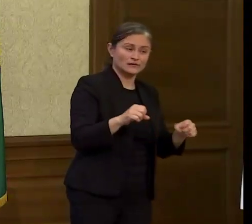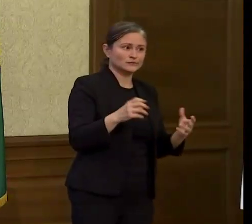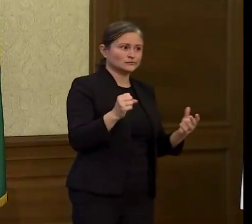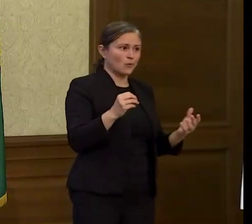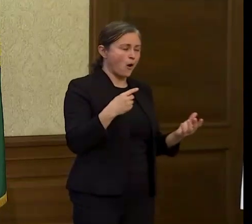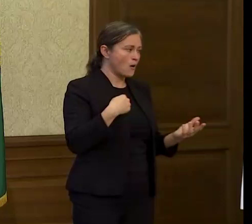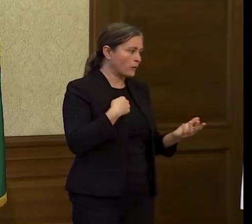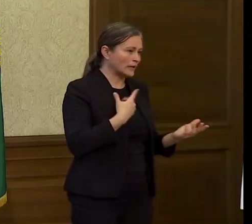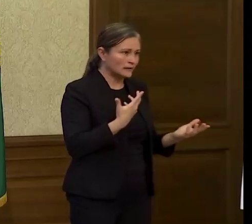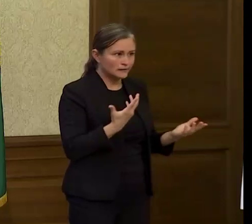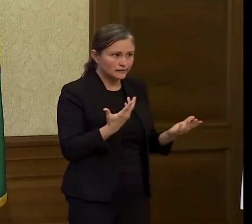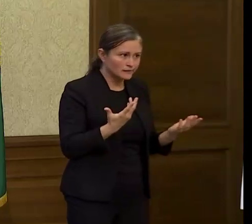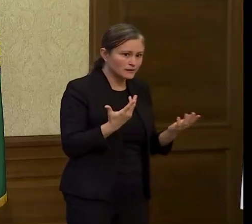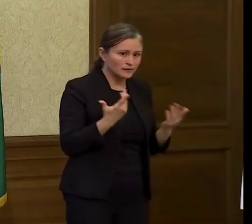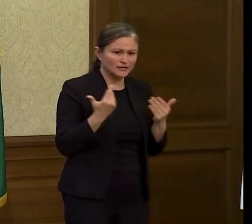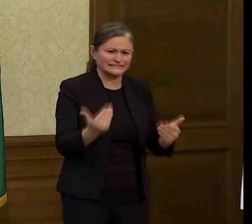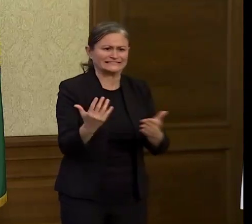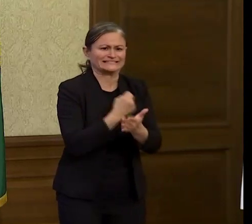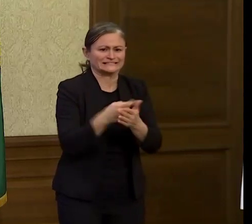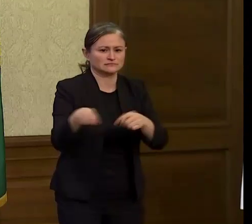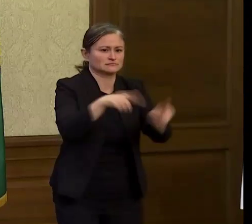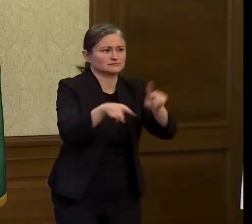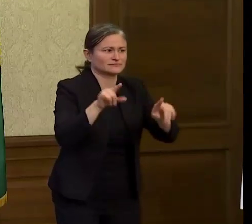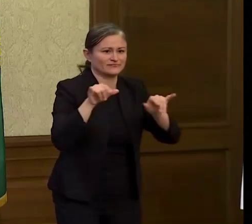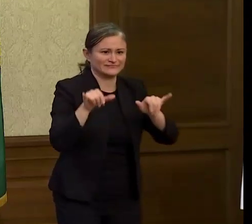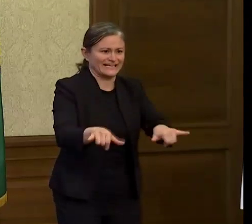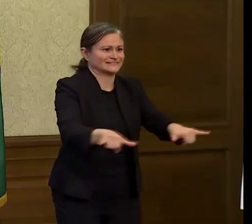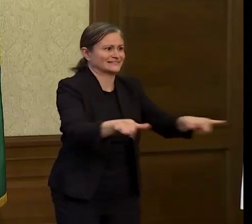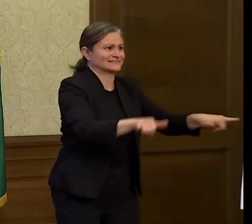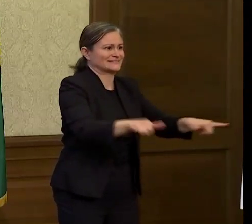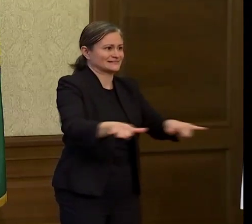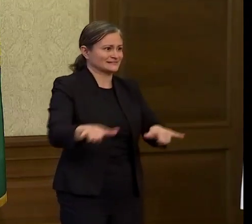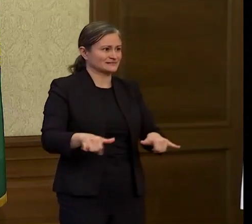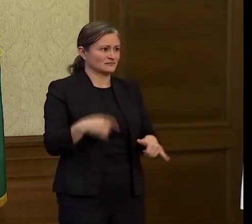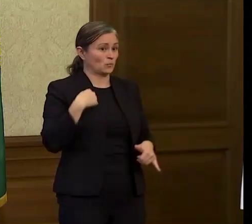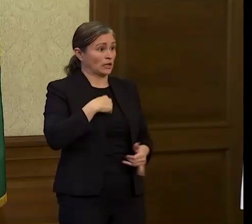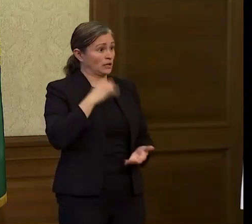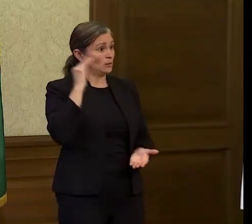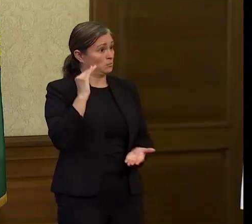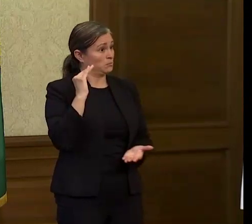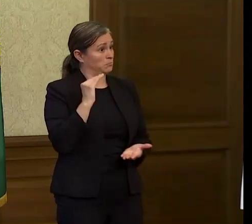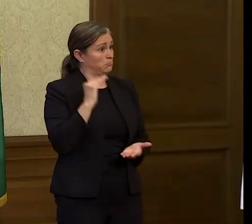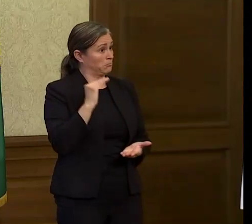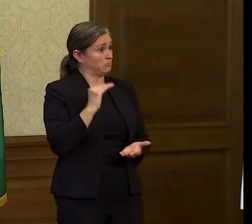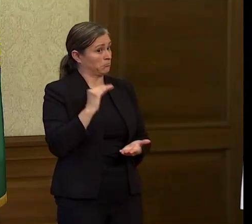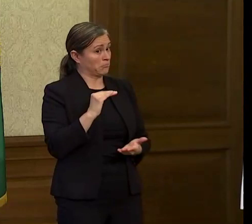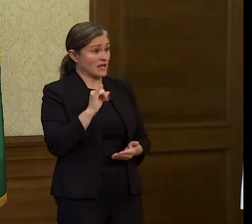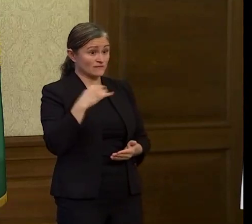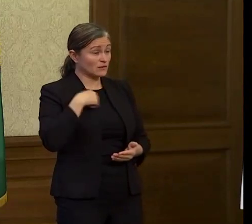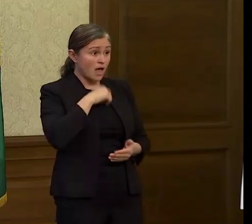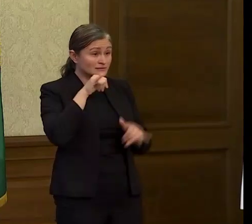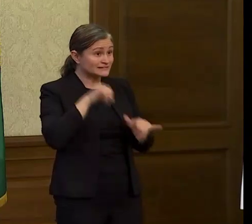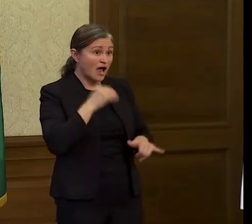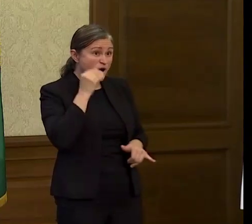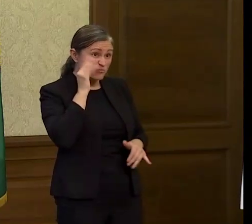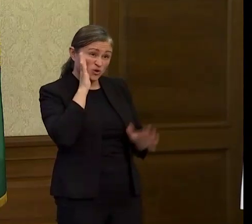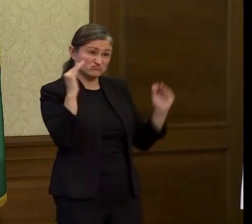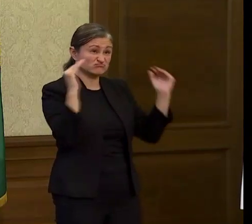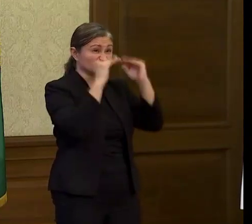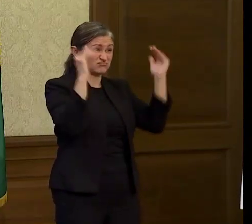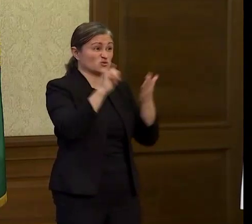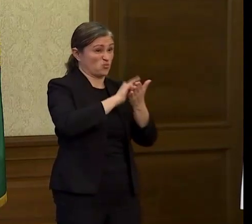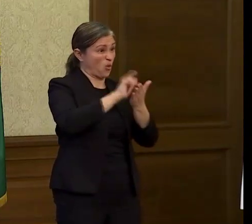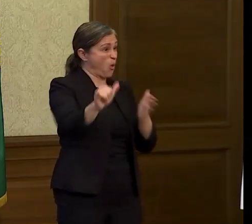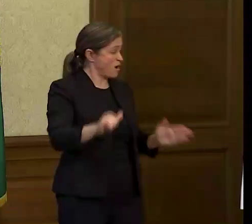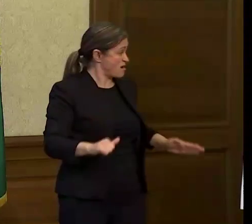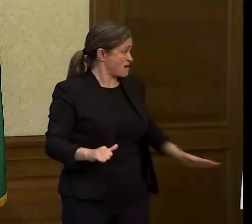as comprehensive an order, a stay-home order, as we did. But if you look at where we are on the yellow line, that is